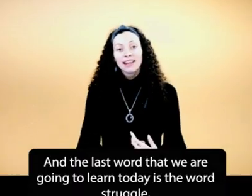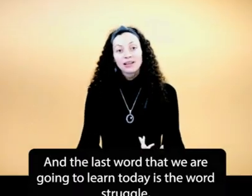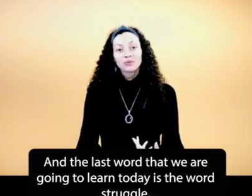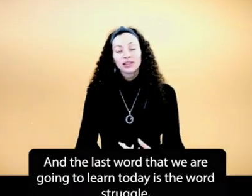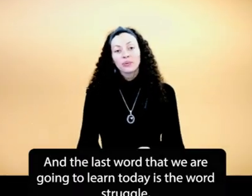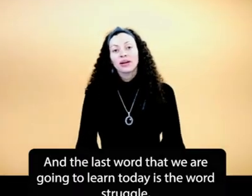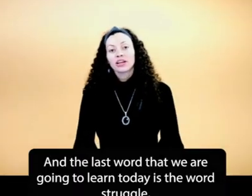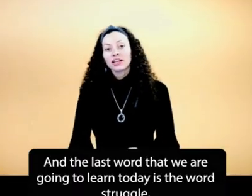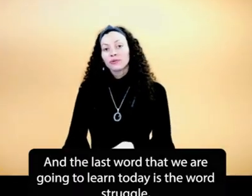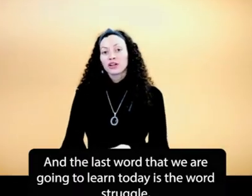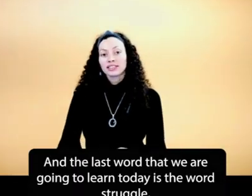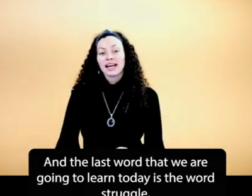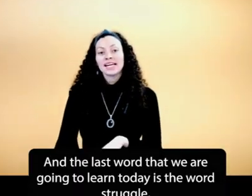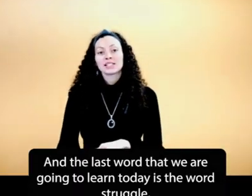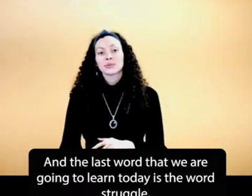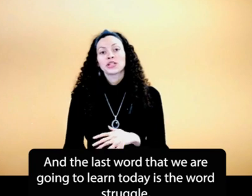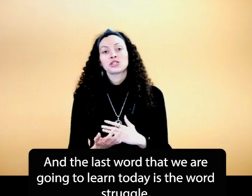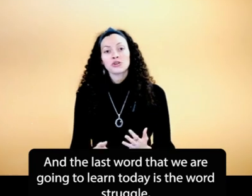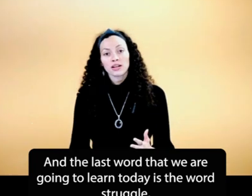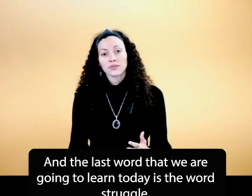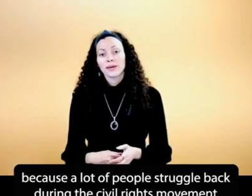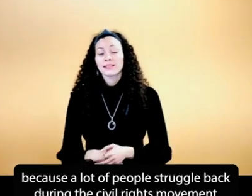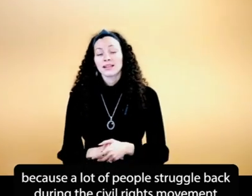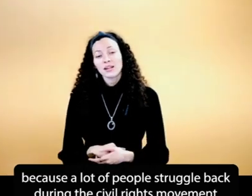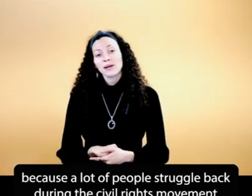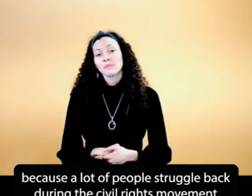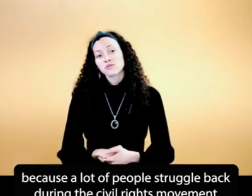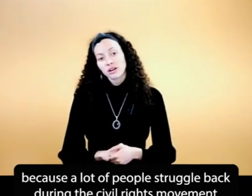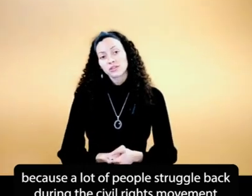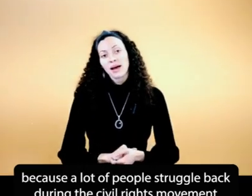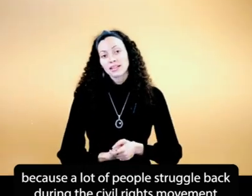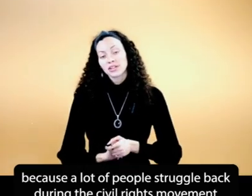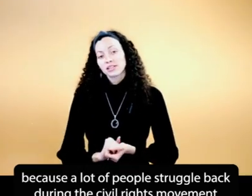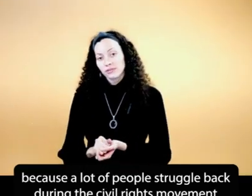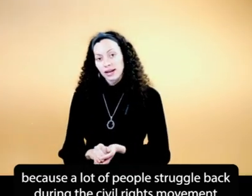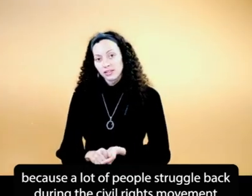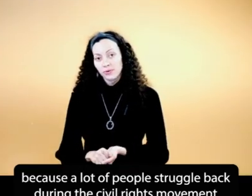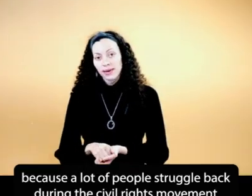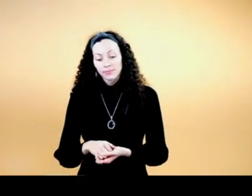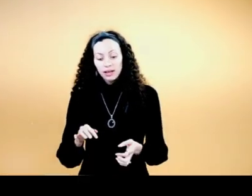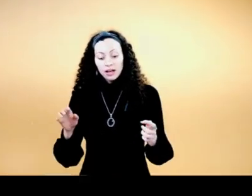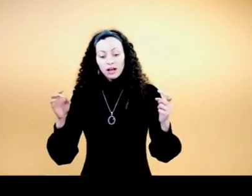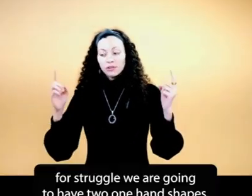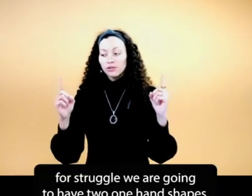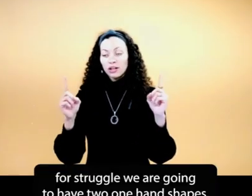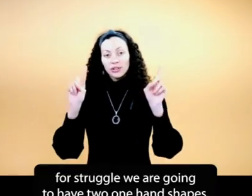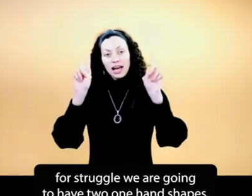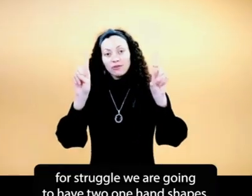last word that we are going to learn today is the word struggle, because a lot of people struggled back during the Civil Rights Movement. For struggle, we're going to have